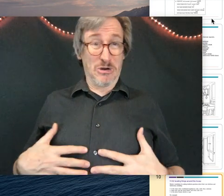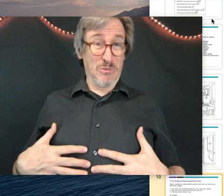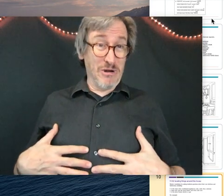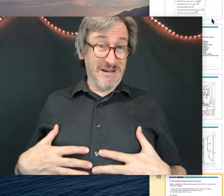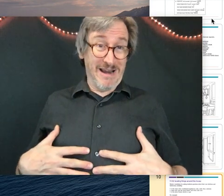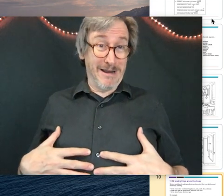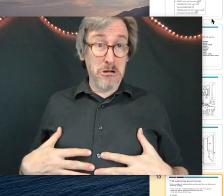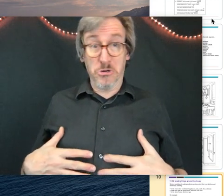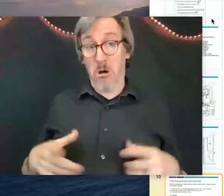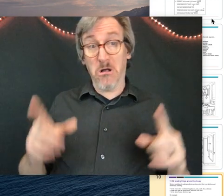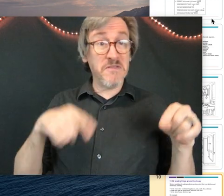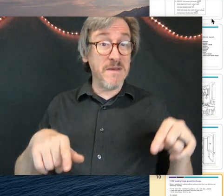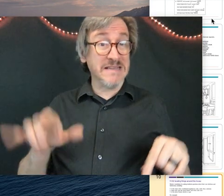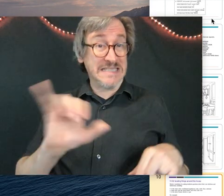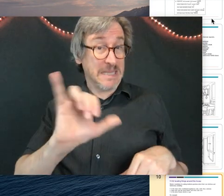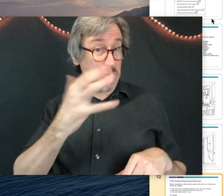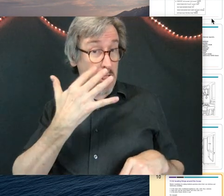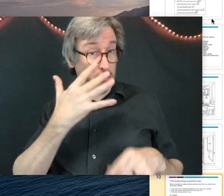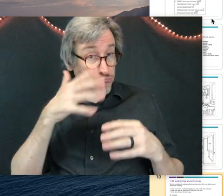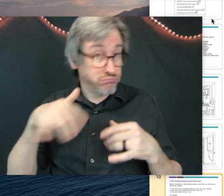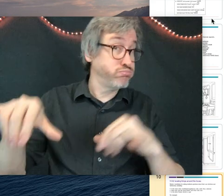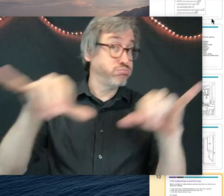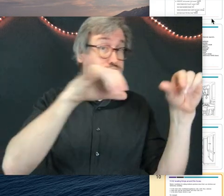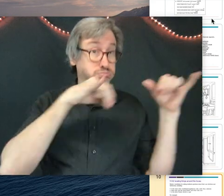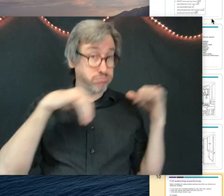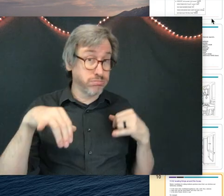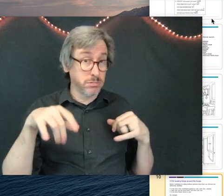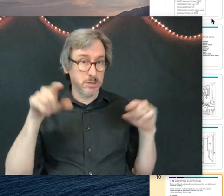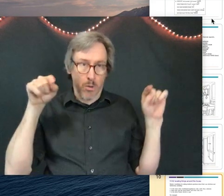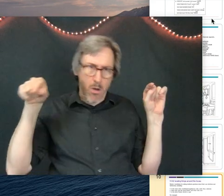color coordinated? Do all of them